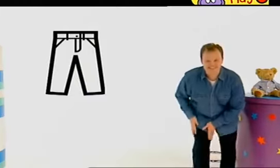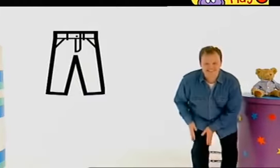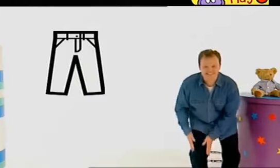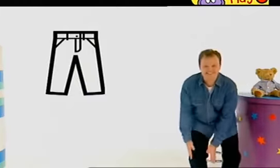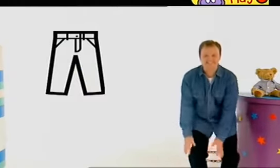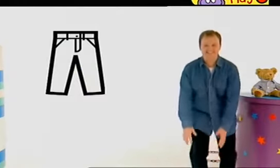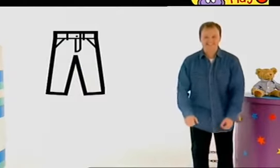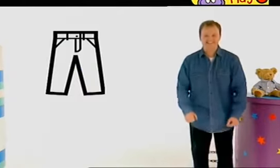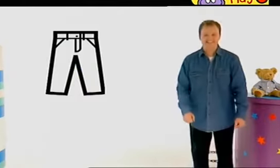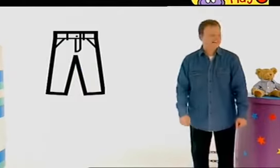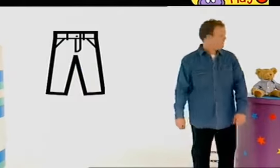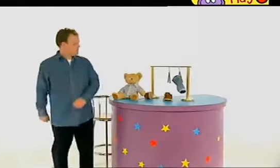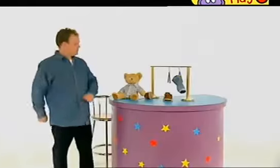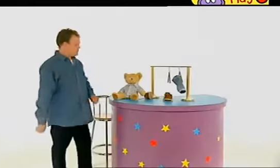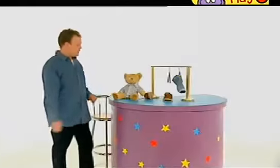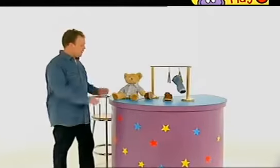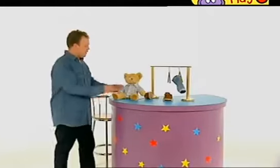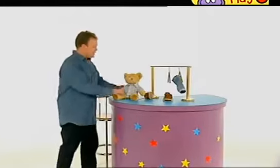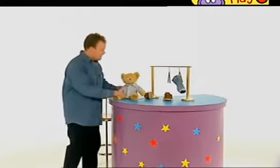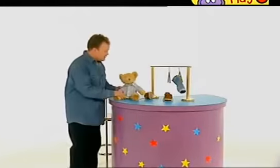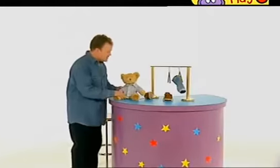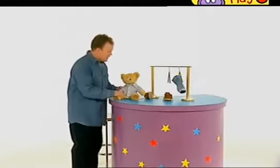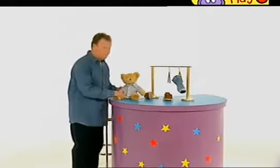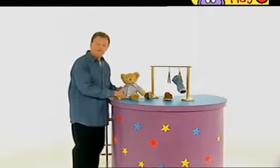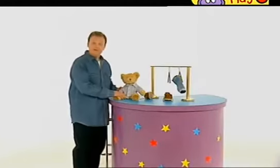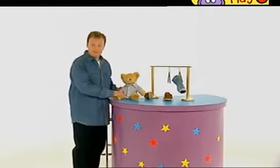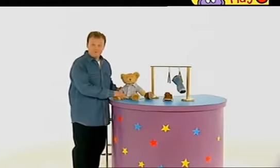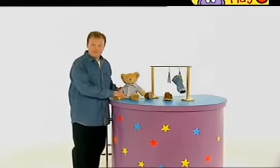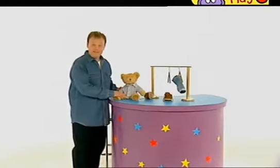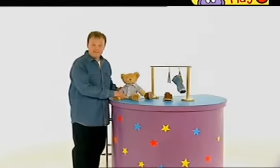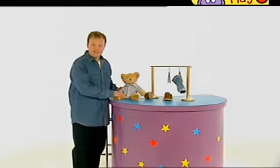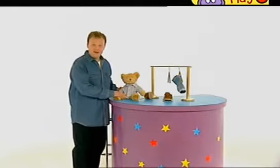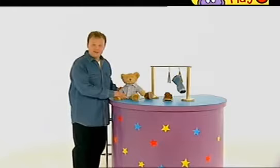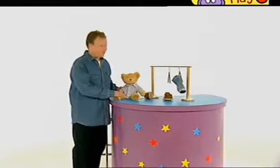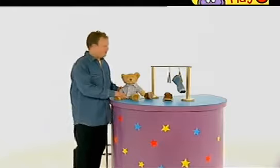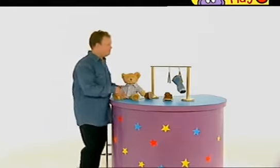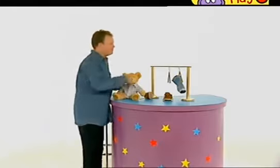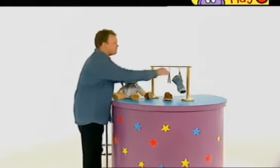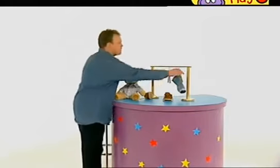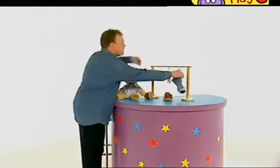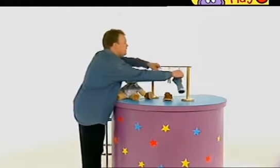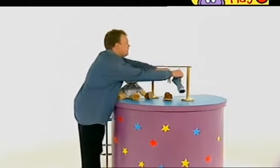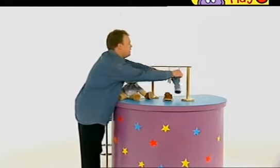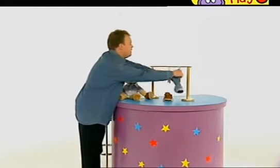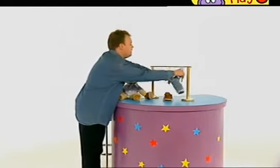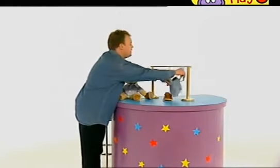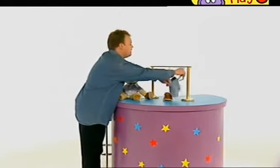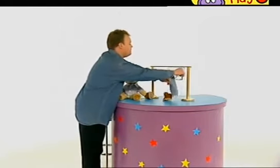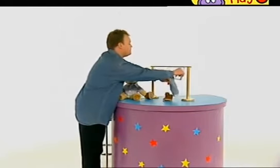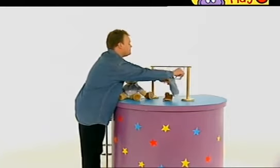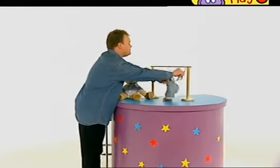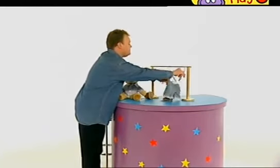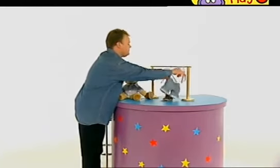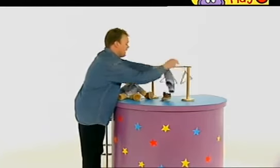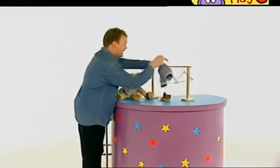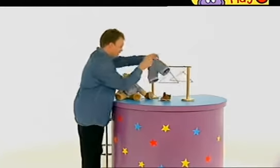Trousers. So, now it's time to put Teddy's trousers on. Here we go. This